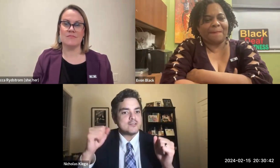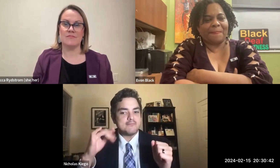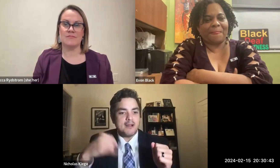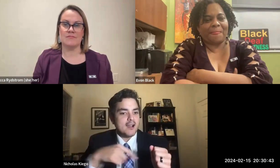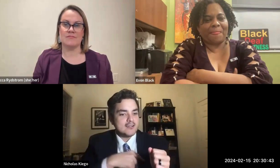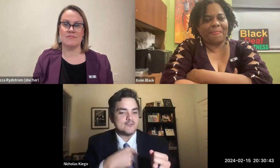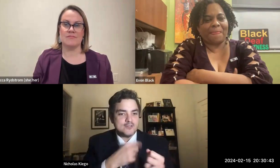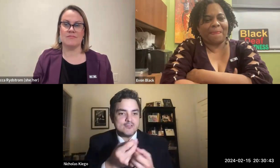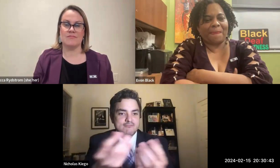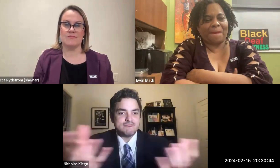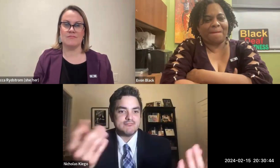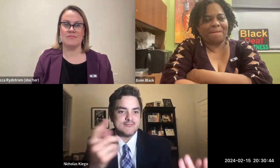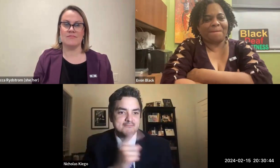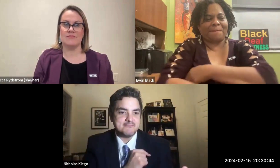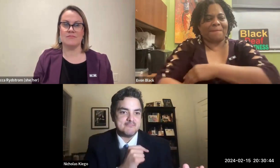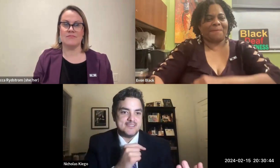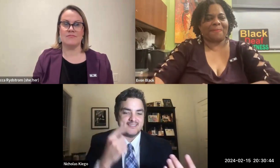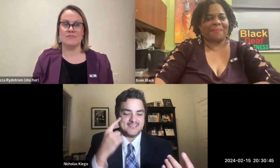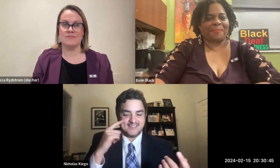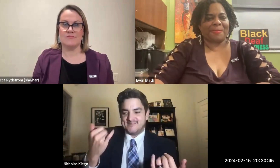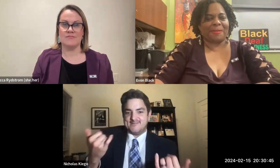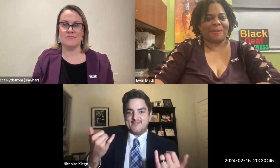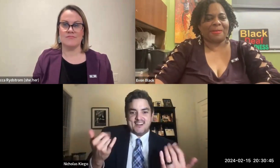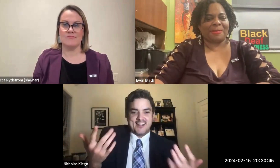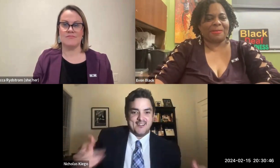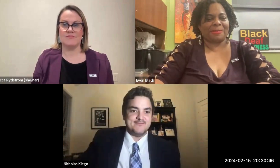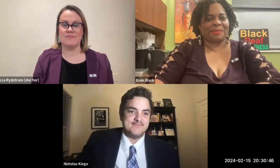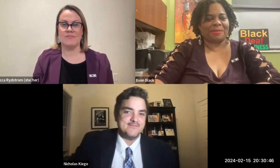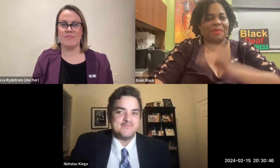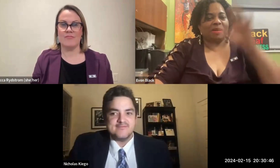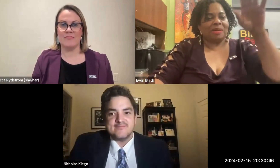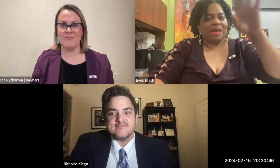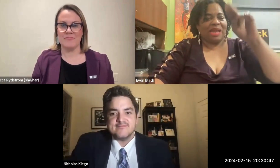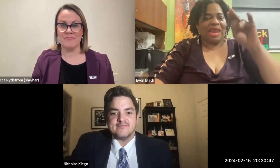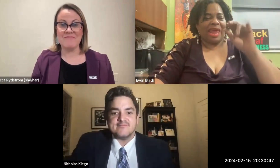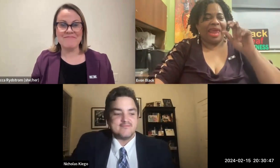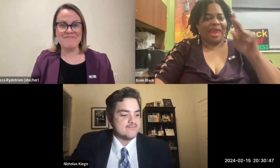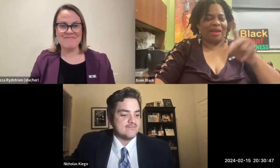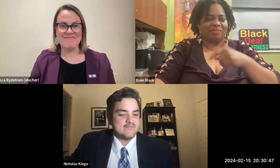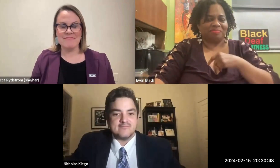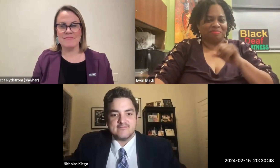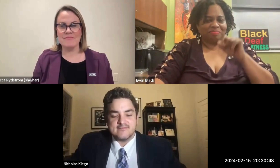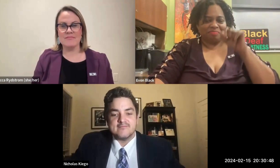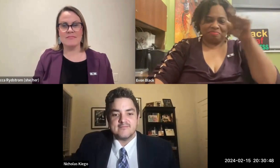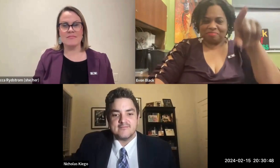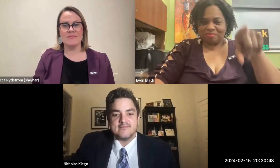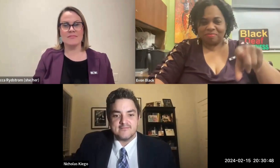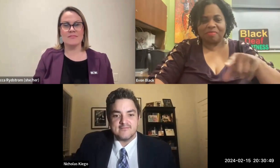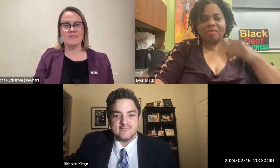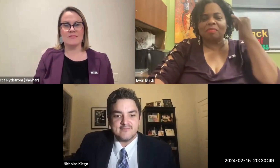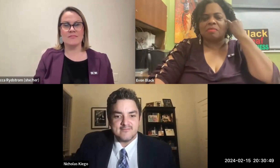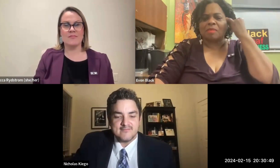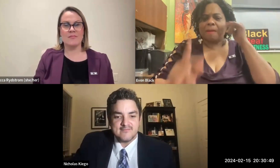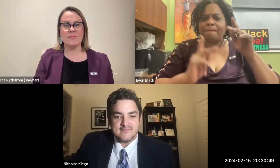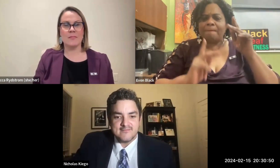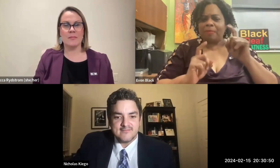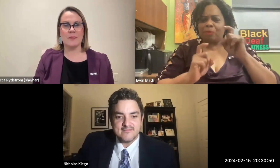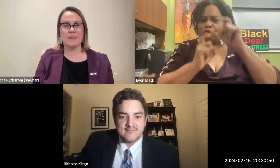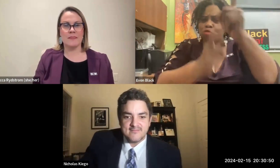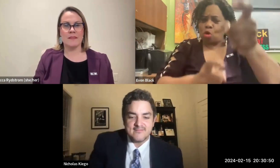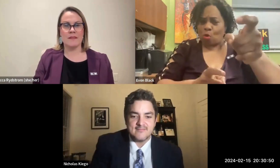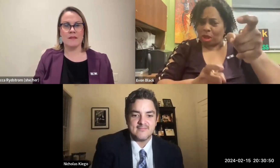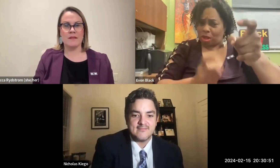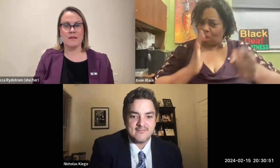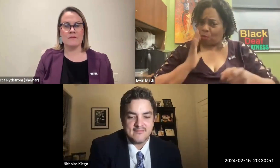Studies. Come to any event that we host and you'll be able to get a pen. And Nick, let me